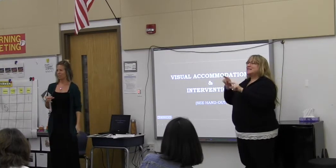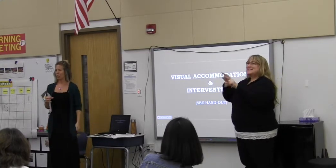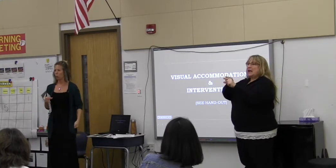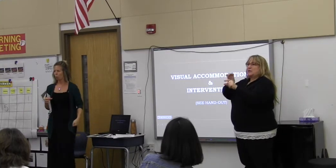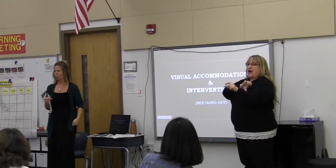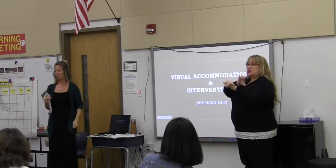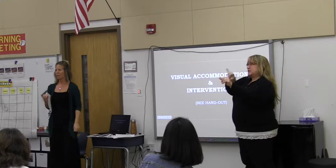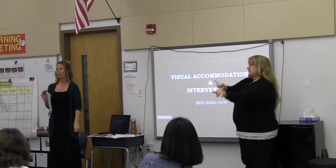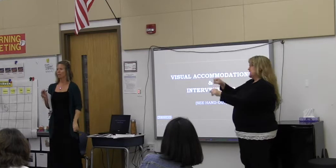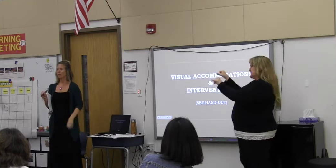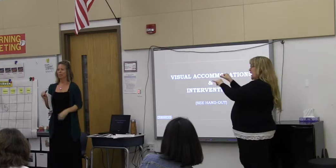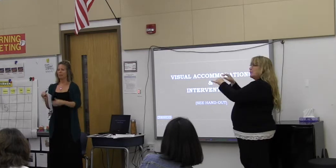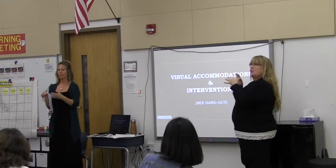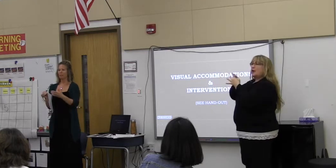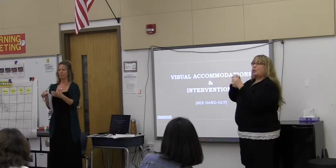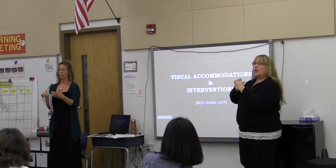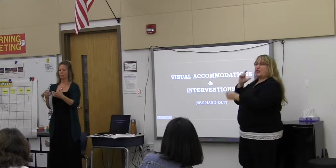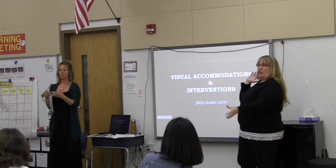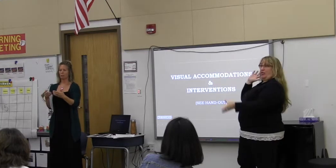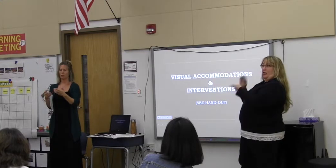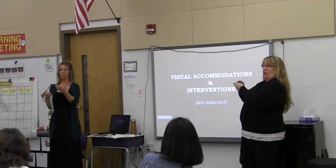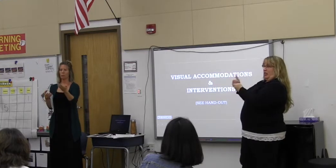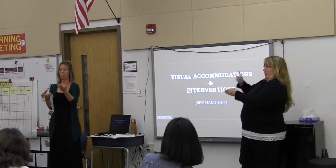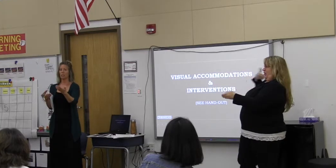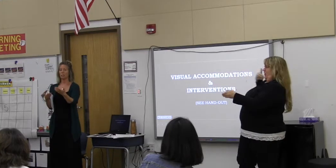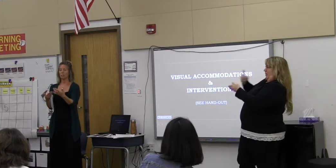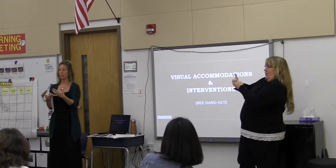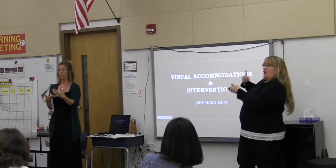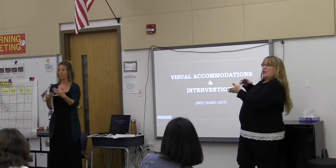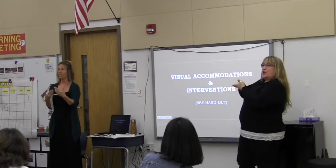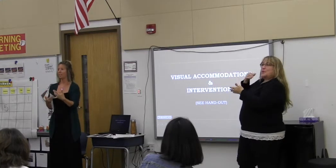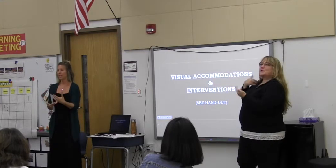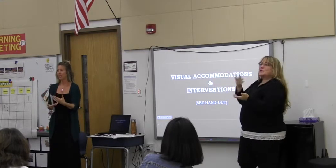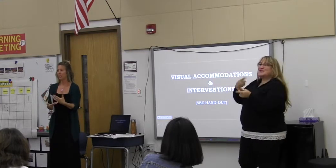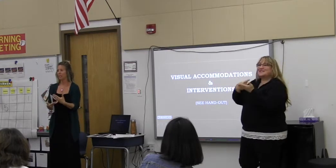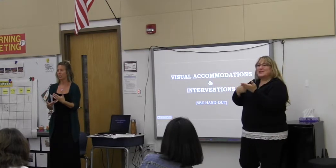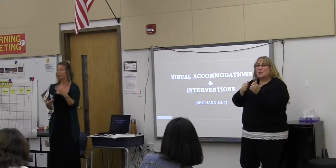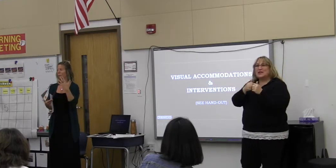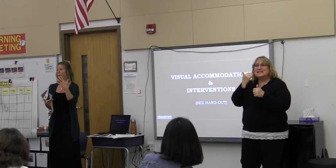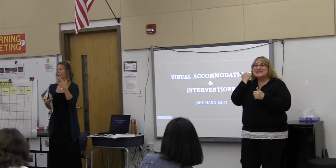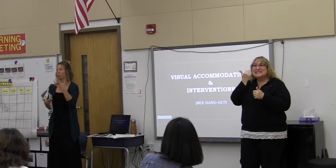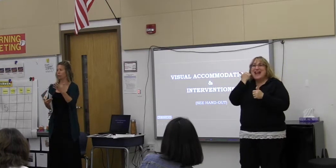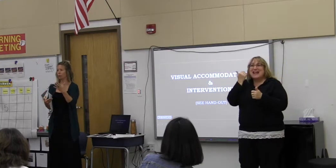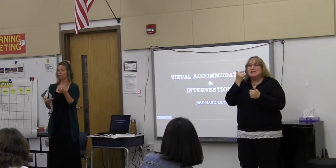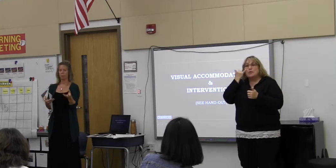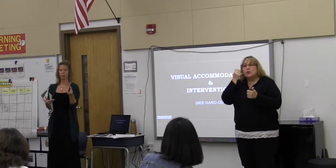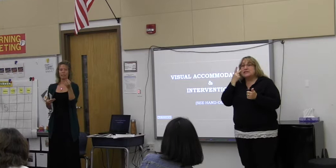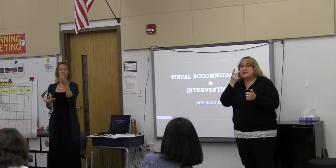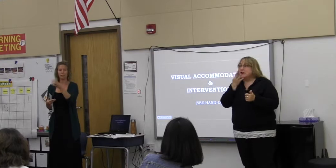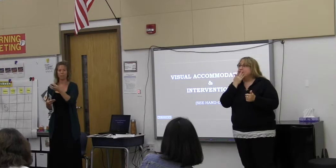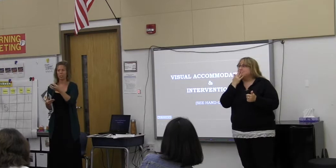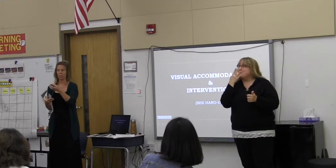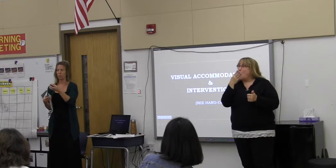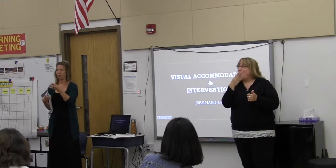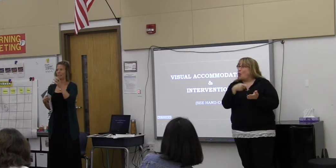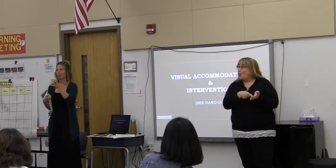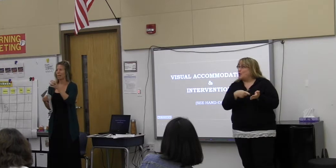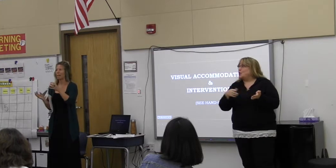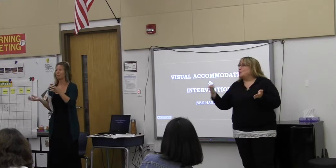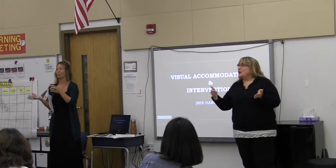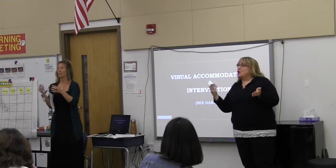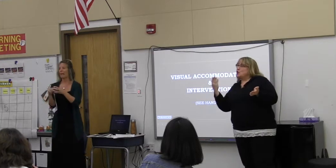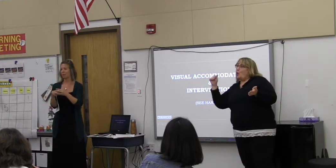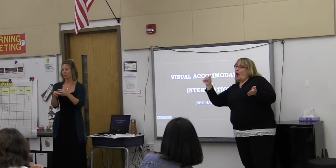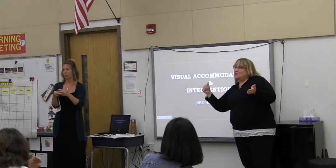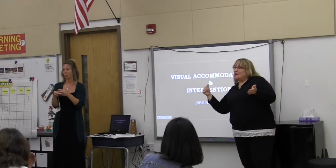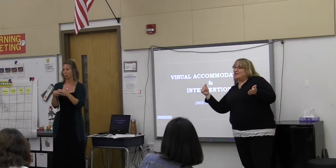characteristics as the old ones. So what that means is if, like we talked about with Stan, if he sees the color blue. If you're bringing in something new, that's